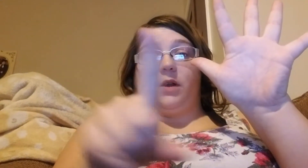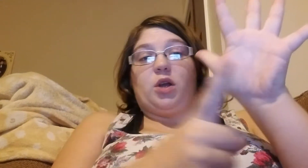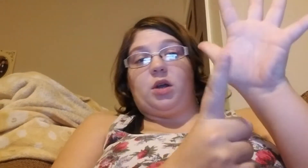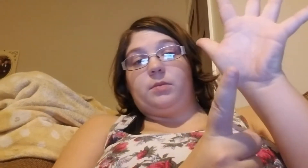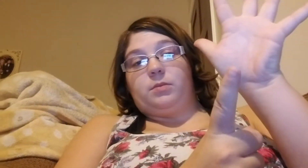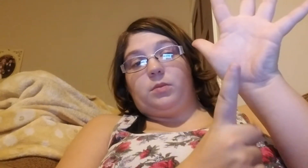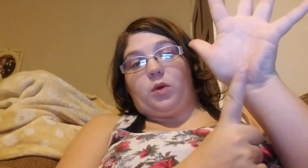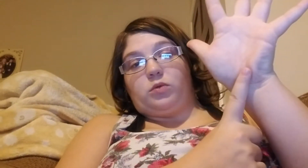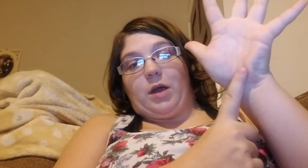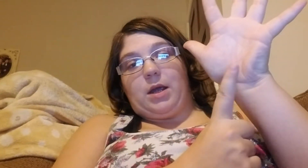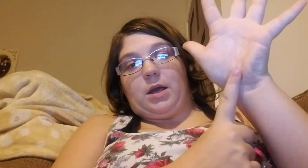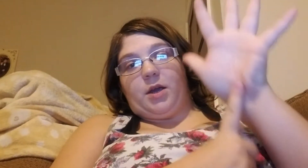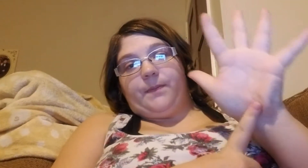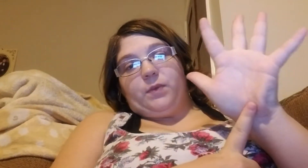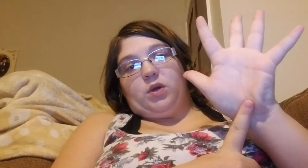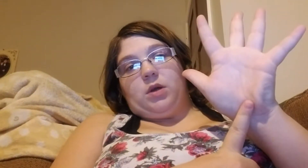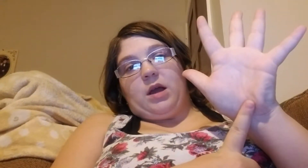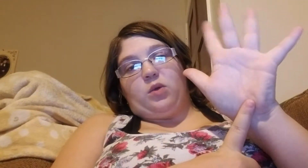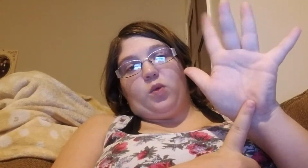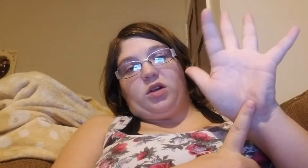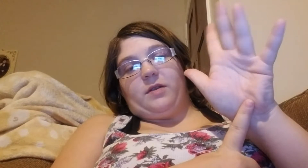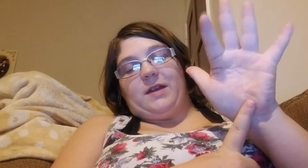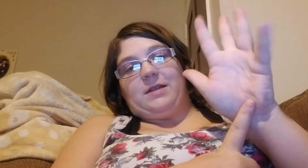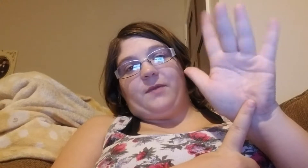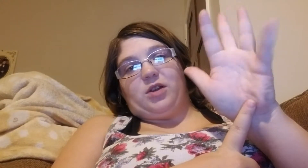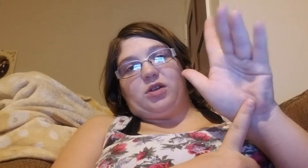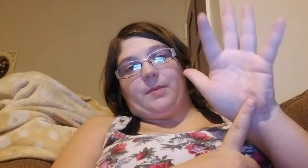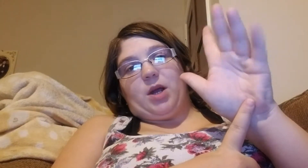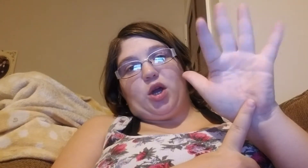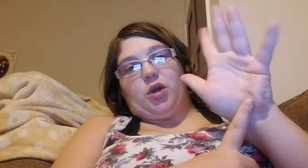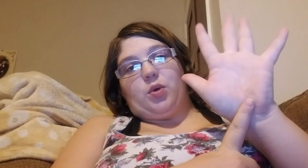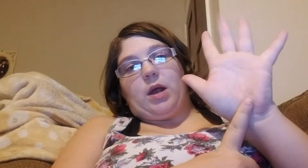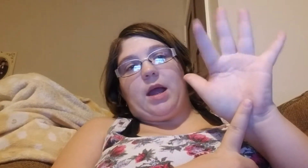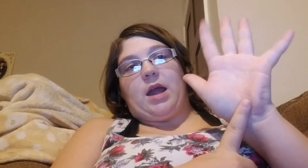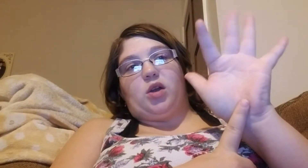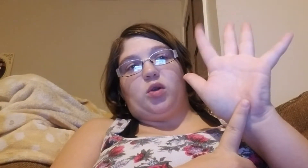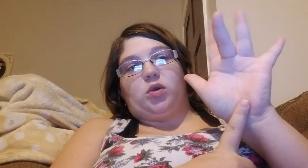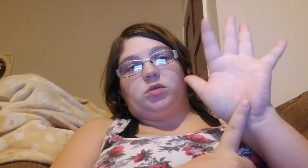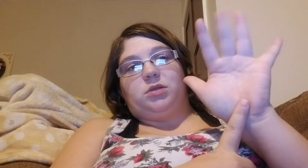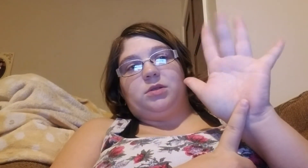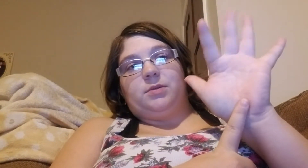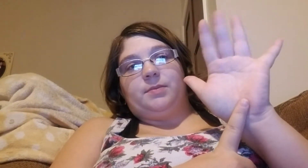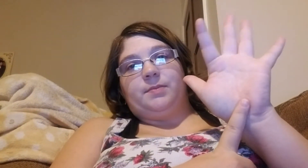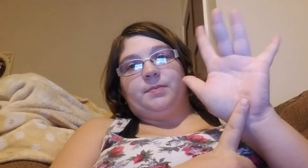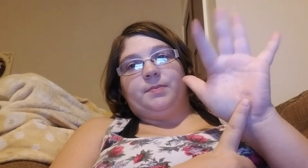finger goes right here. And we go these fingers up here. Candles.